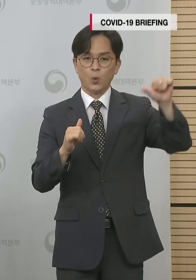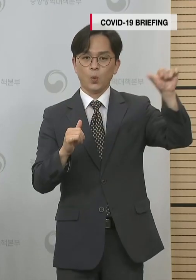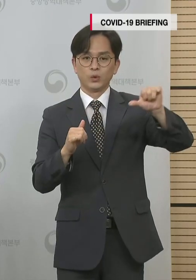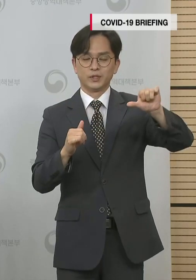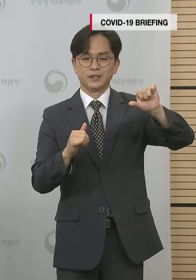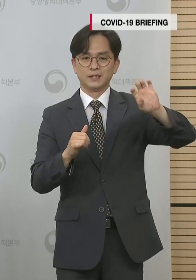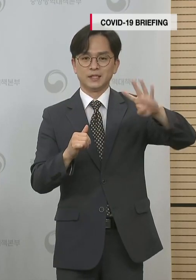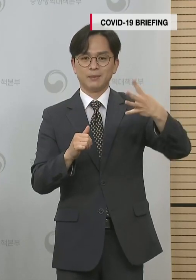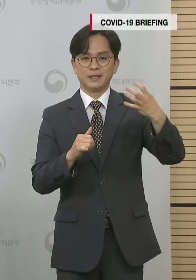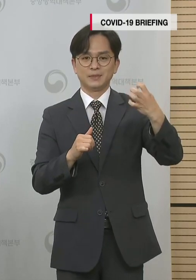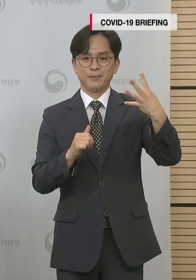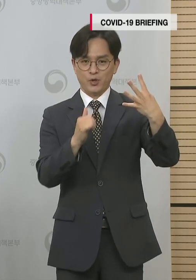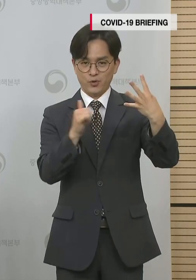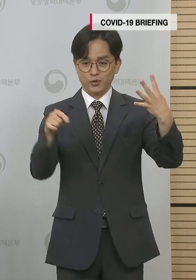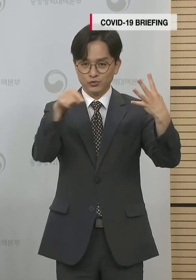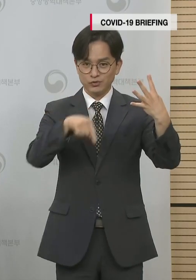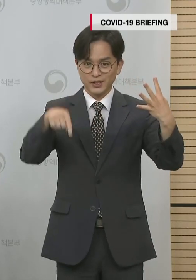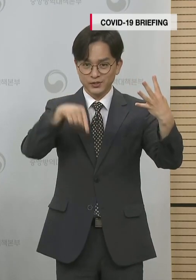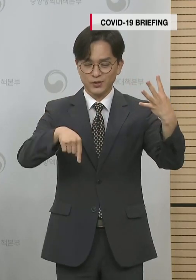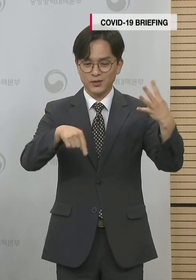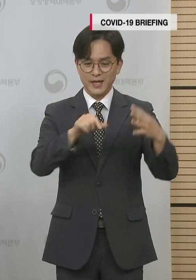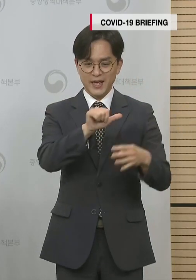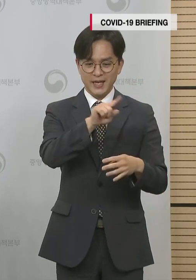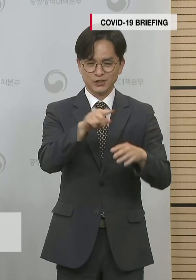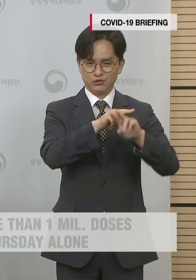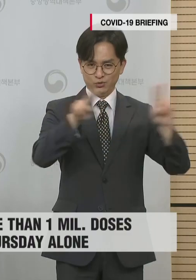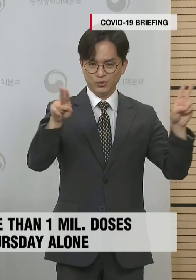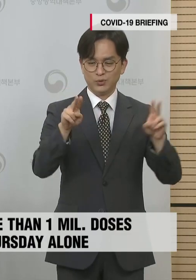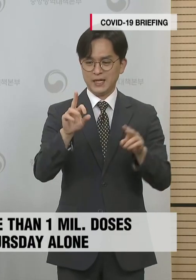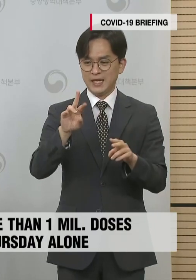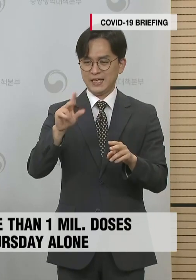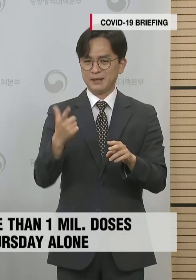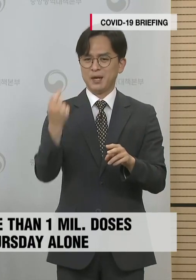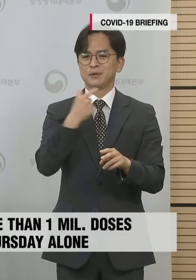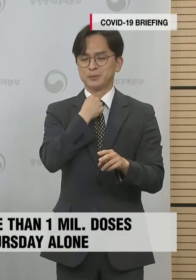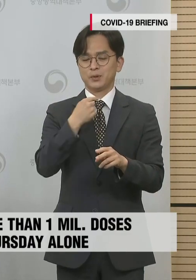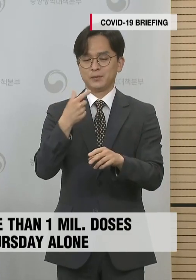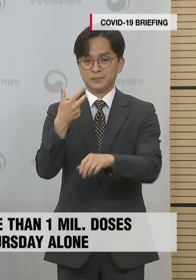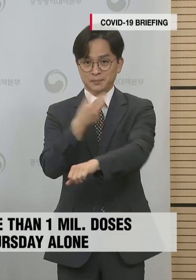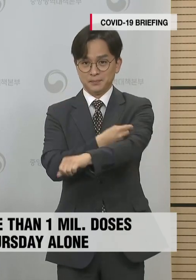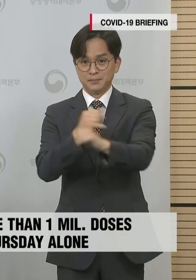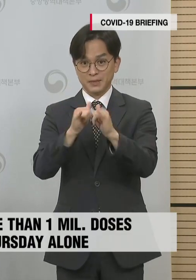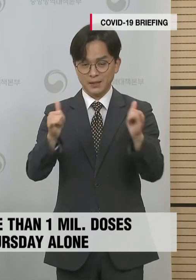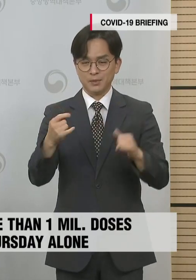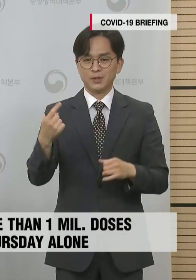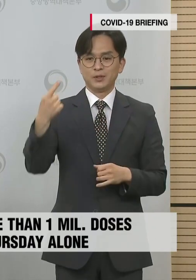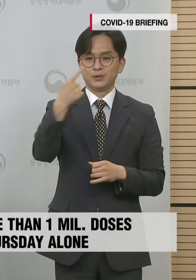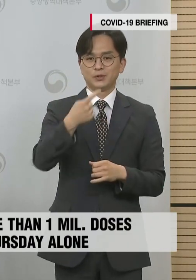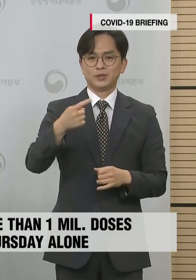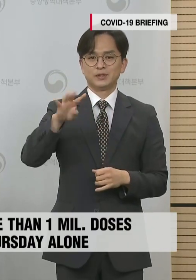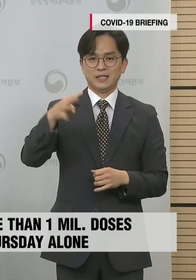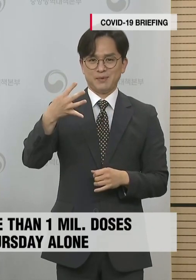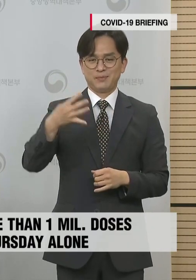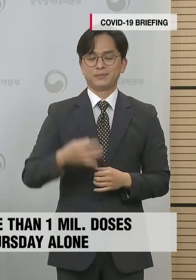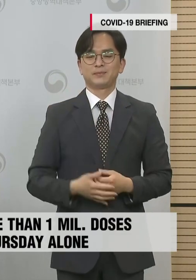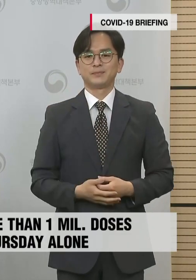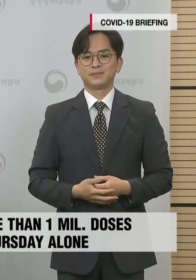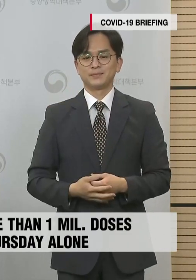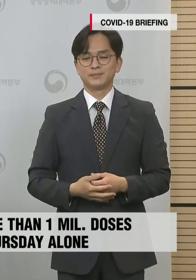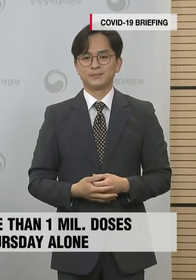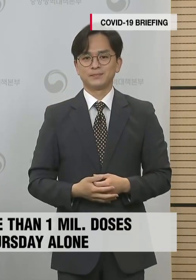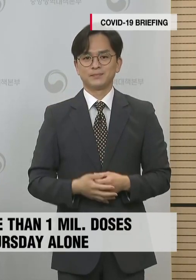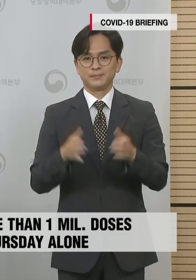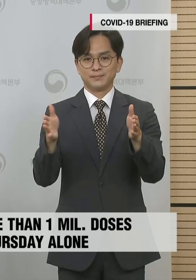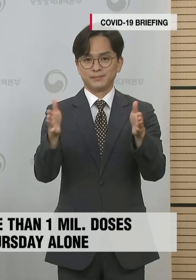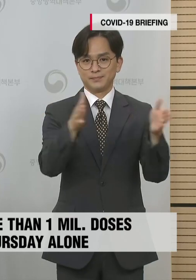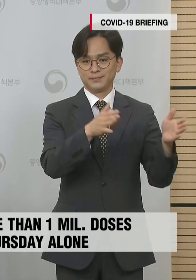the Janssen vaccines, we have about 5,000 people, and among them we have about 3,000 people who have